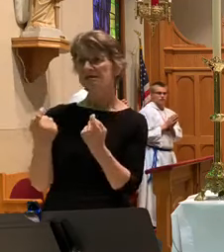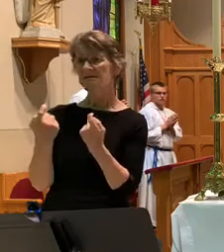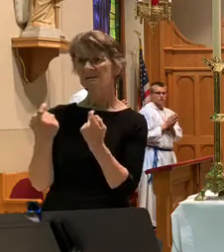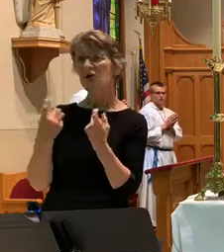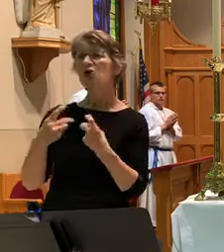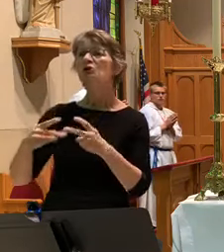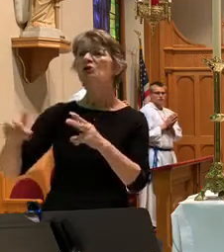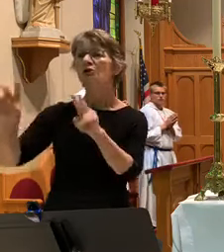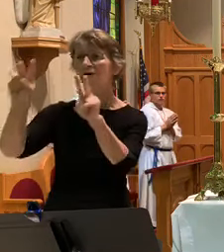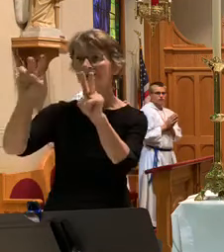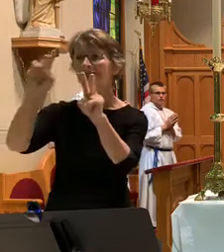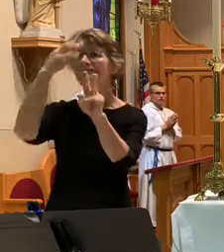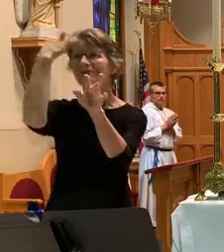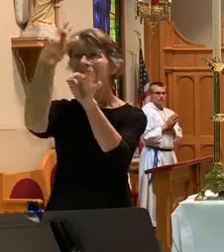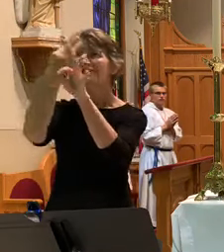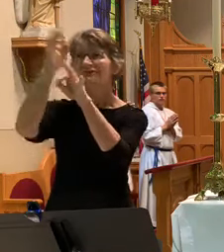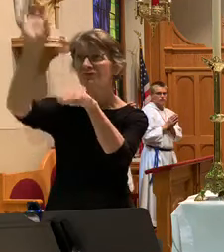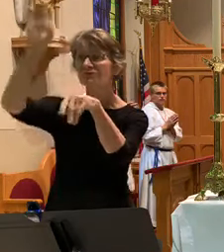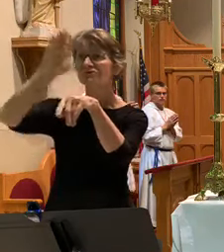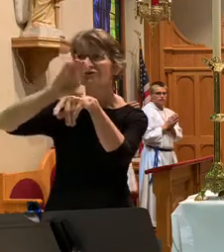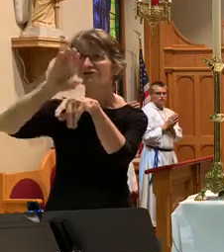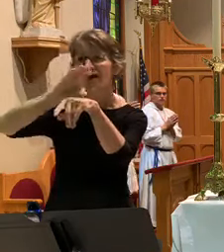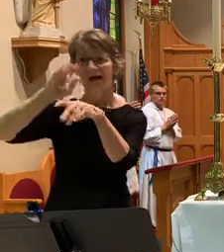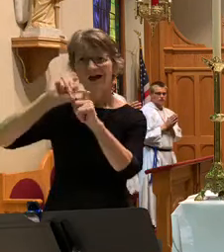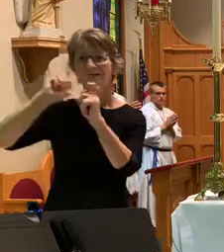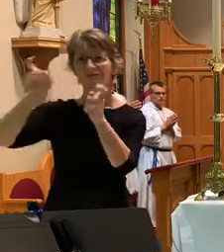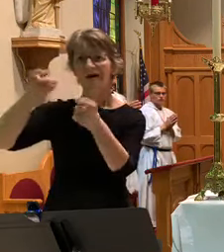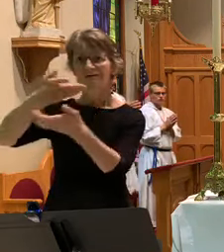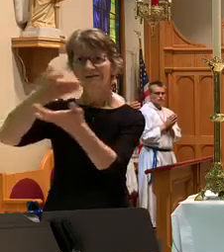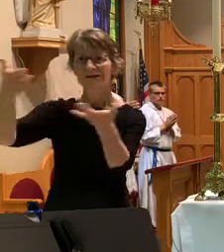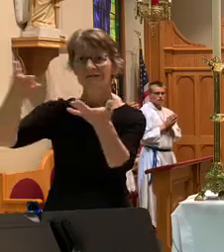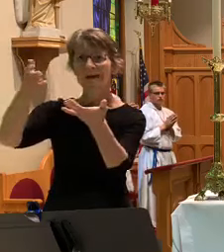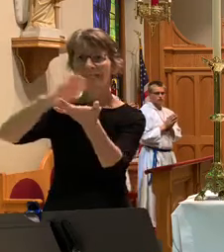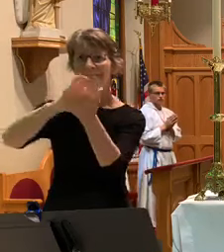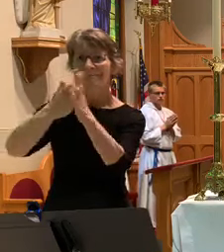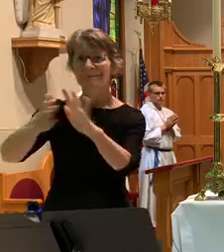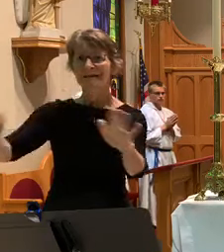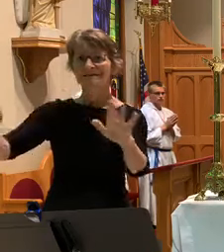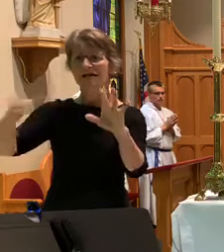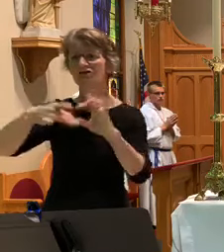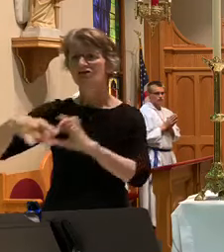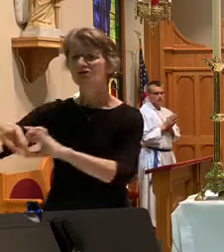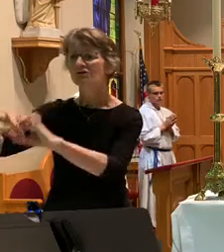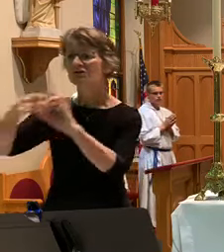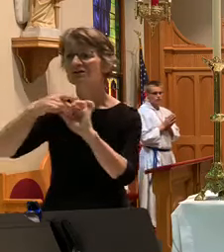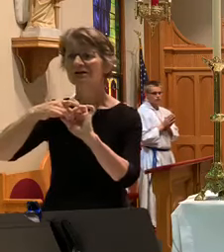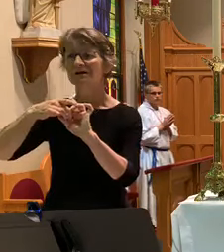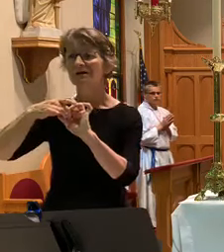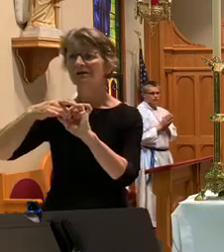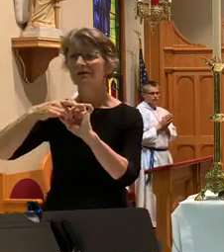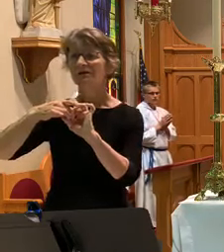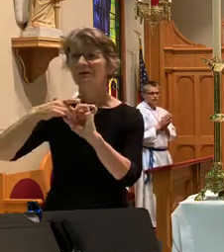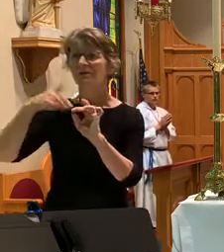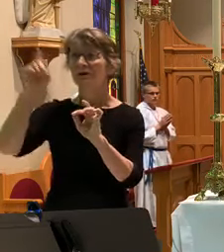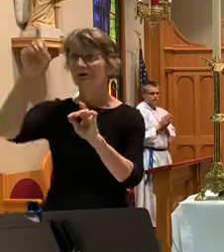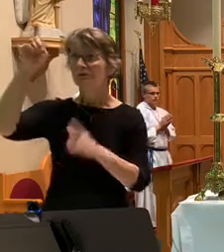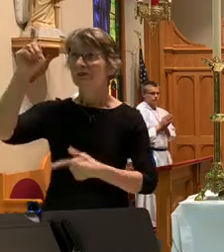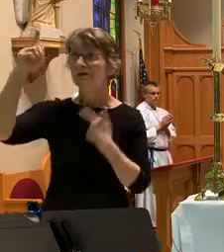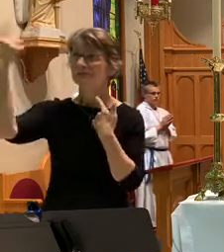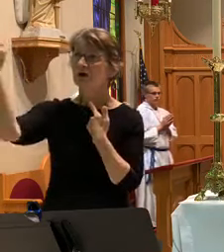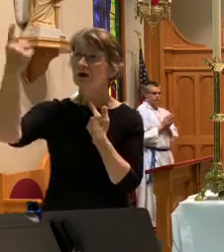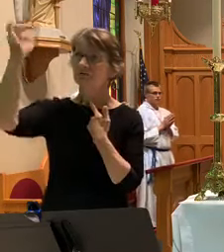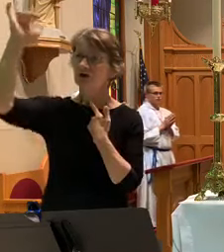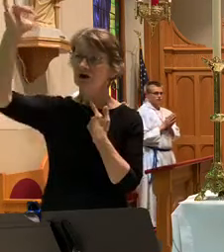sins, but on the faith of your church, and graciously grant her peace and unity in accordance with your will, who live and